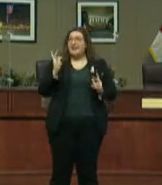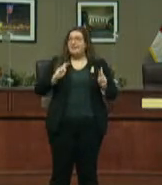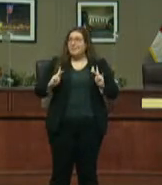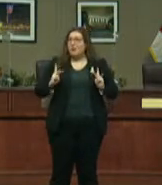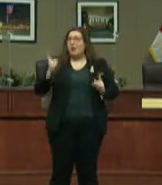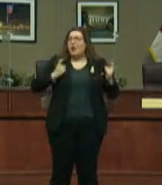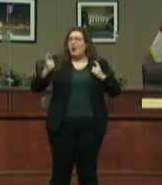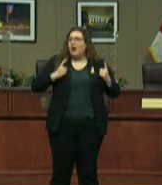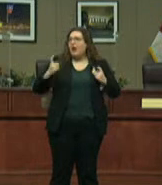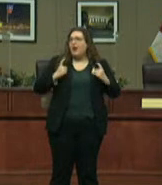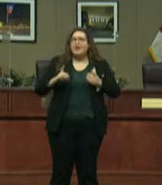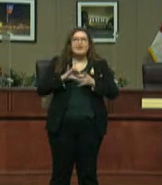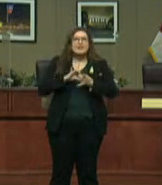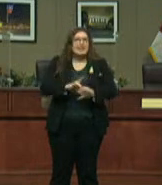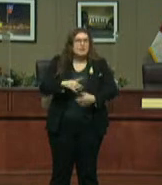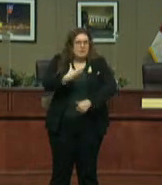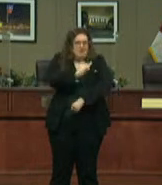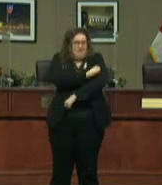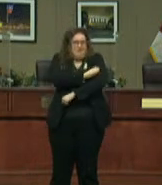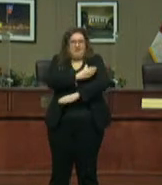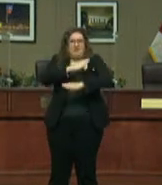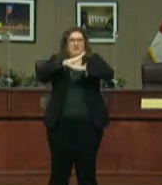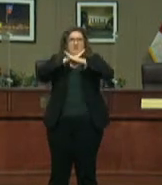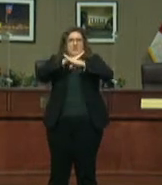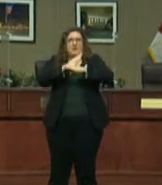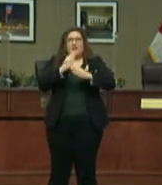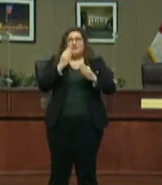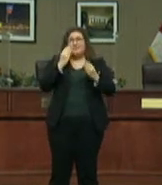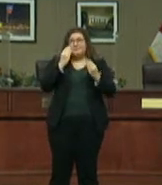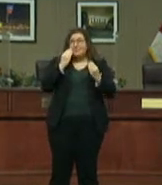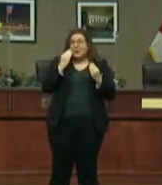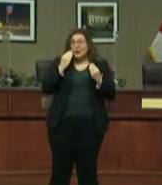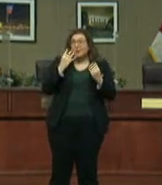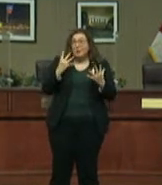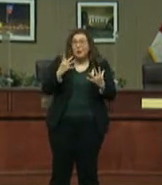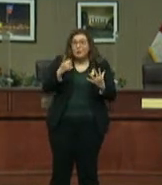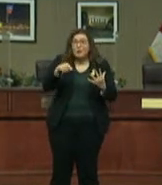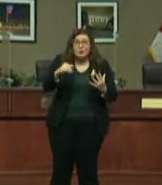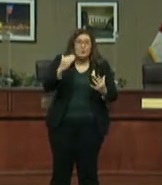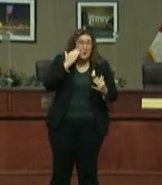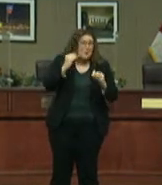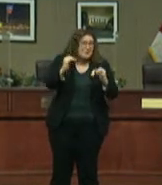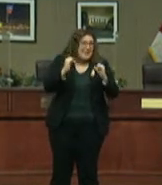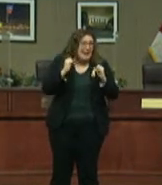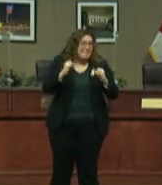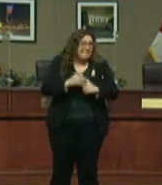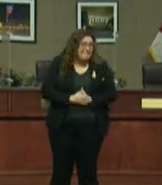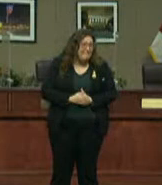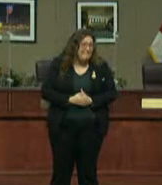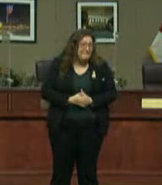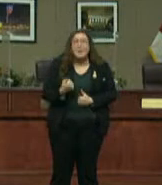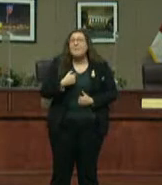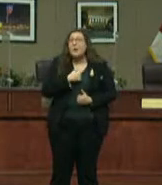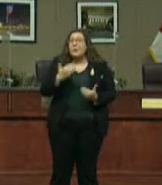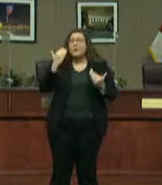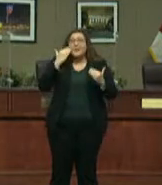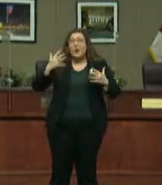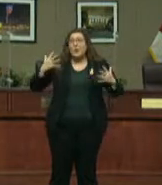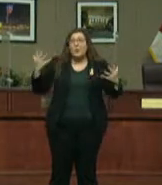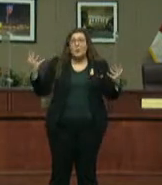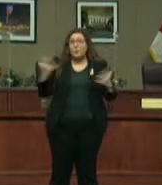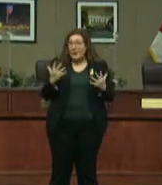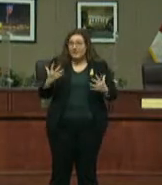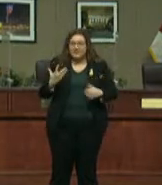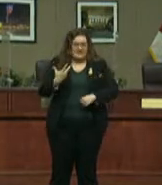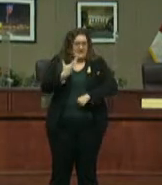vaccines. We don't have more information than you do, but this is what we know. It's going to be administered